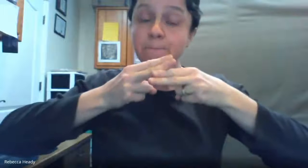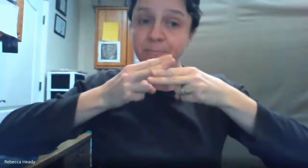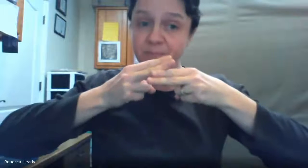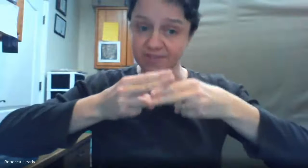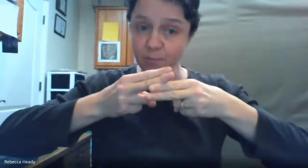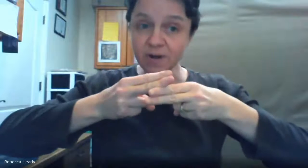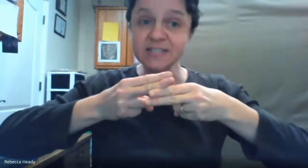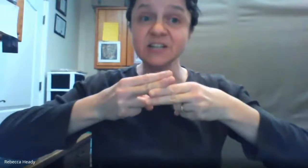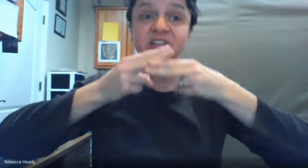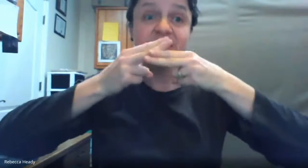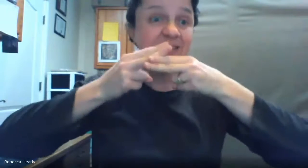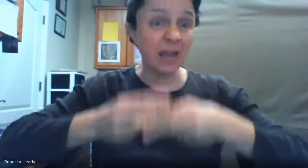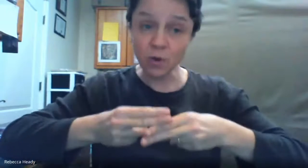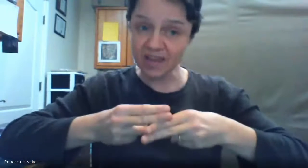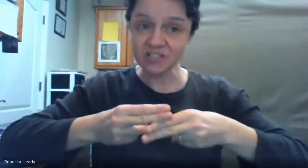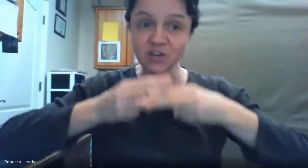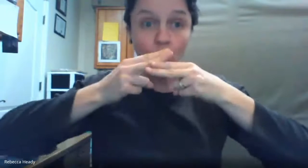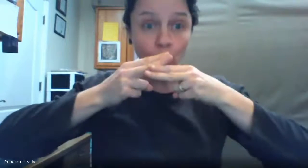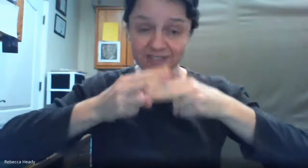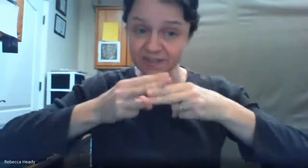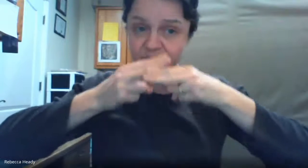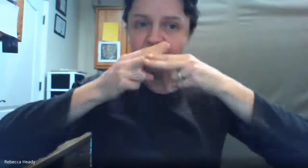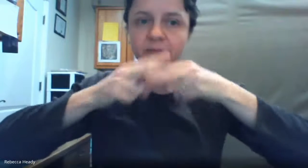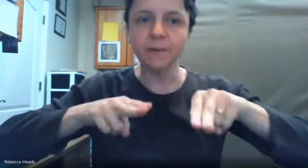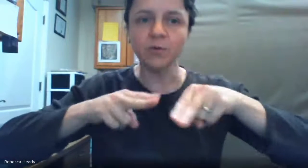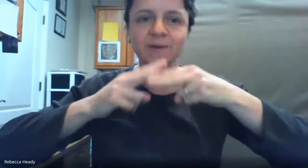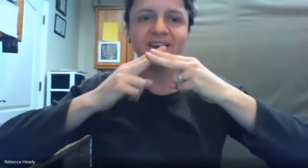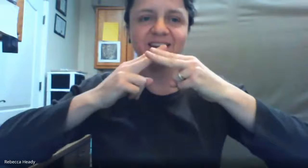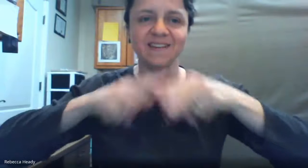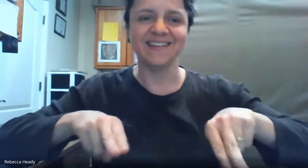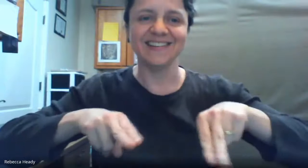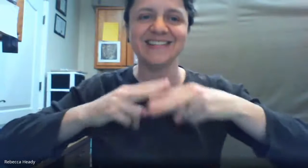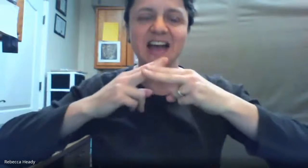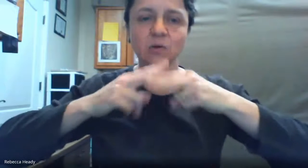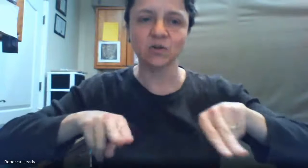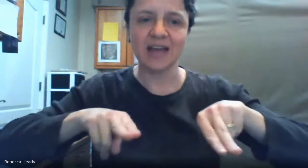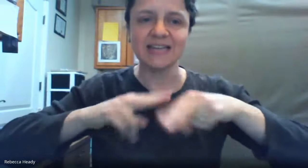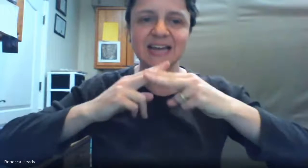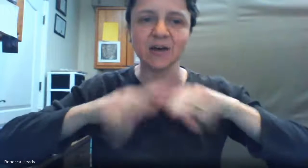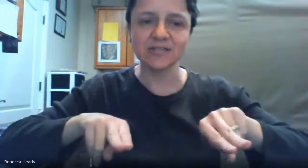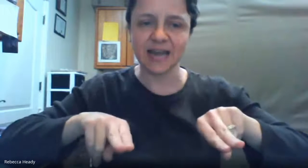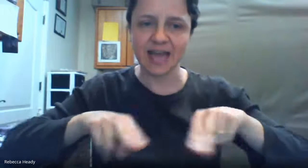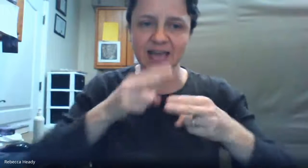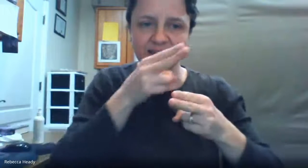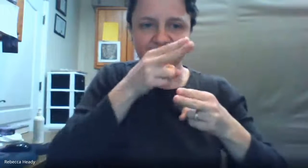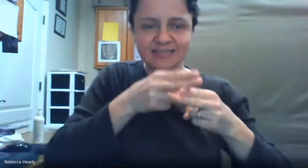different, same orientation, same location. What's different? The movement. Down, cracking down is an egg.